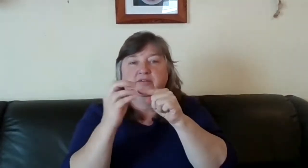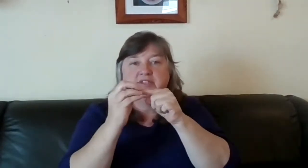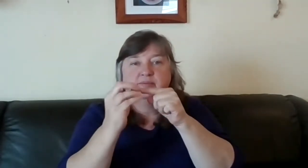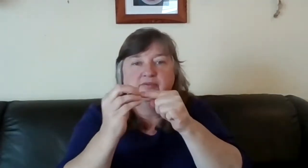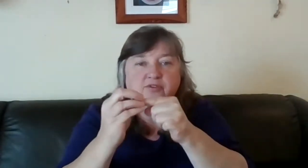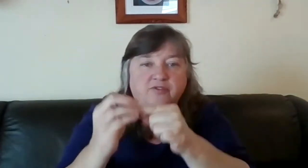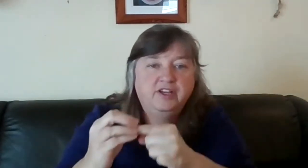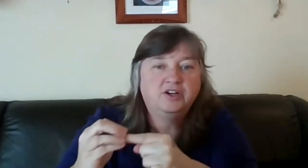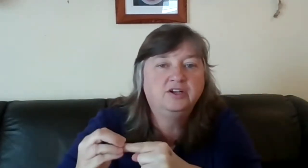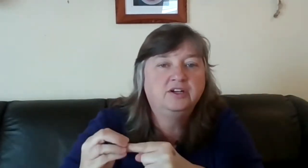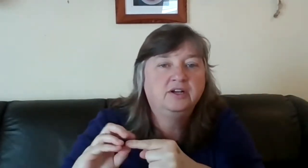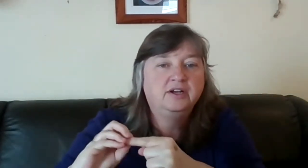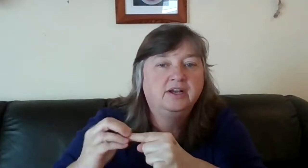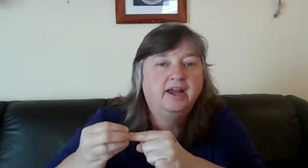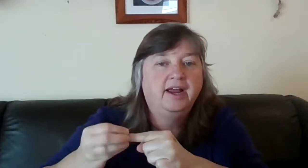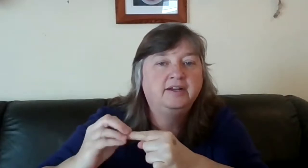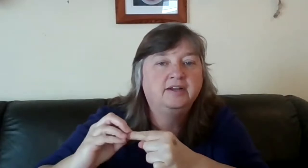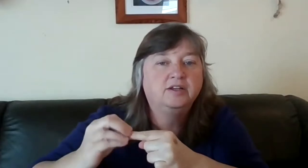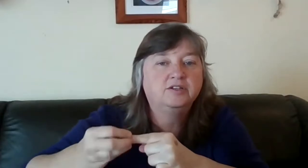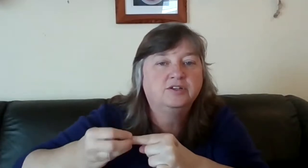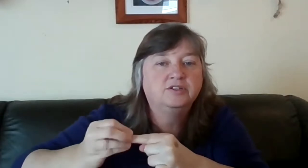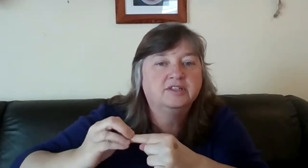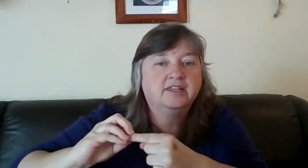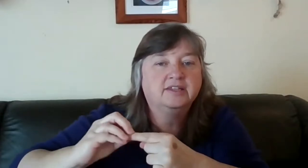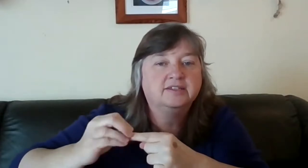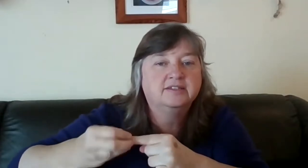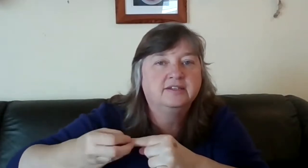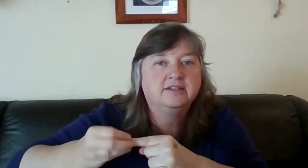the tip of your finger and turns like this.